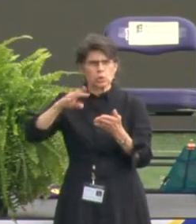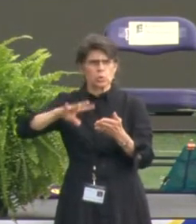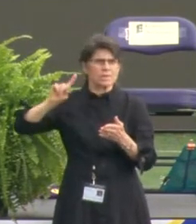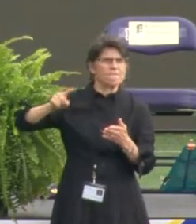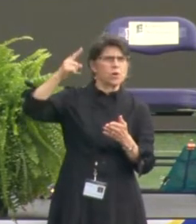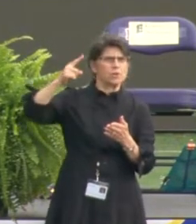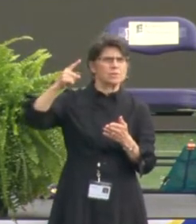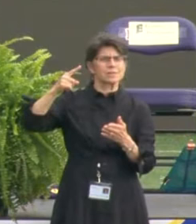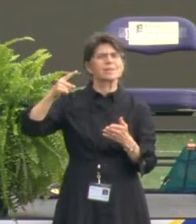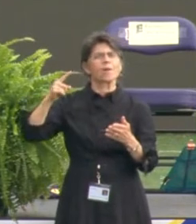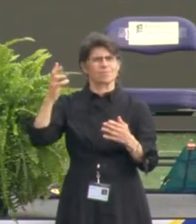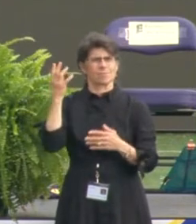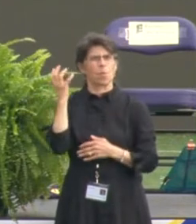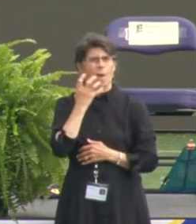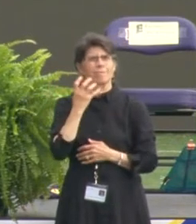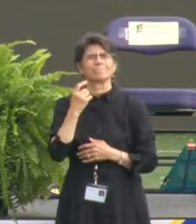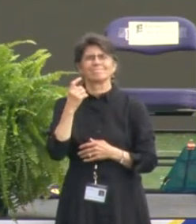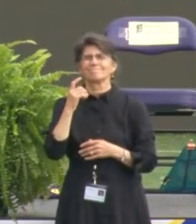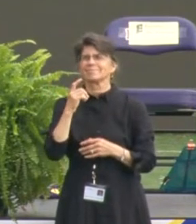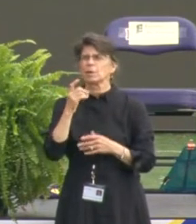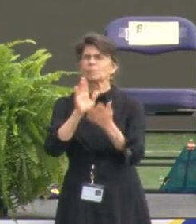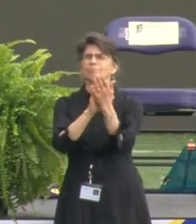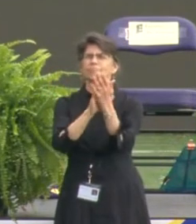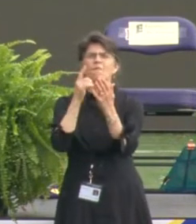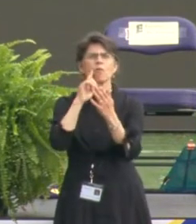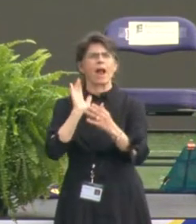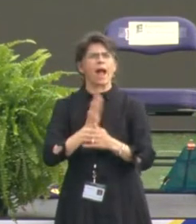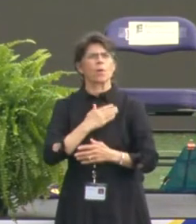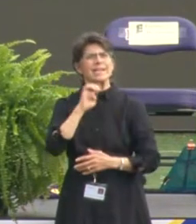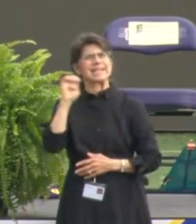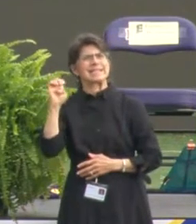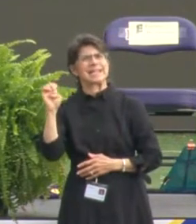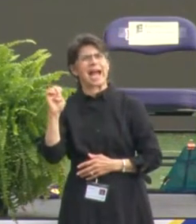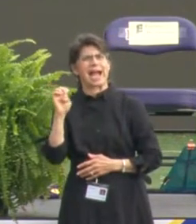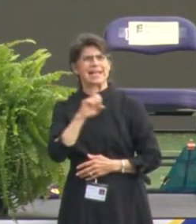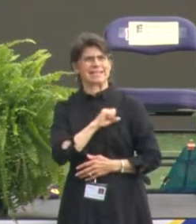East High staff, I would appreciate it.